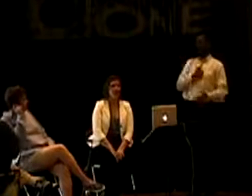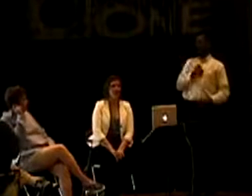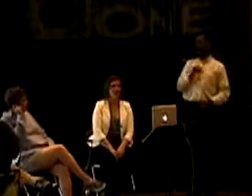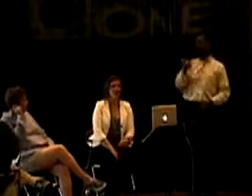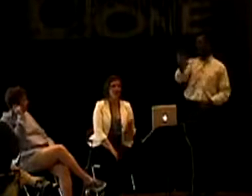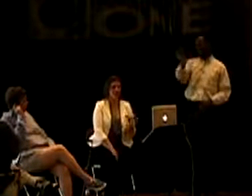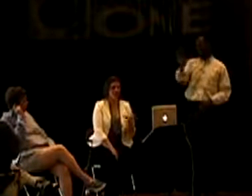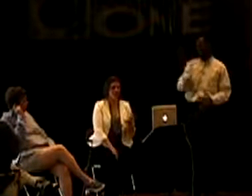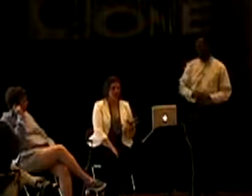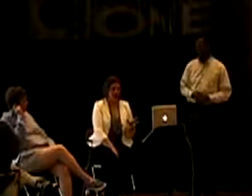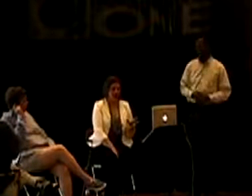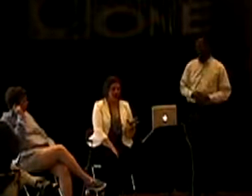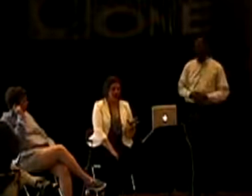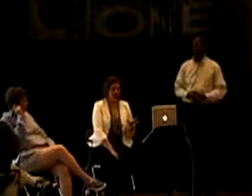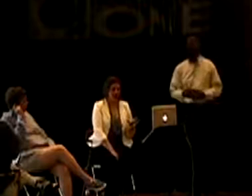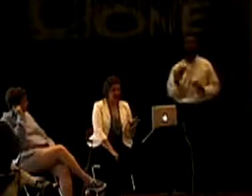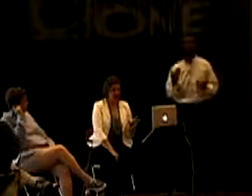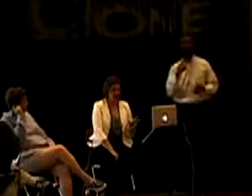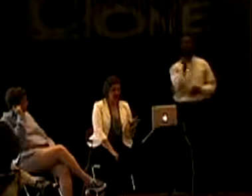can you talk for a moment about,